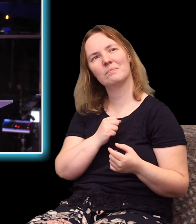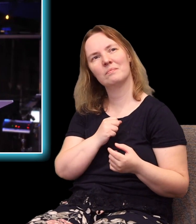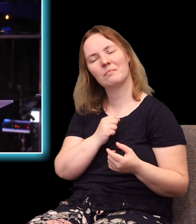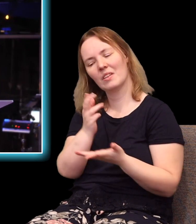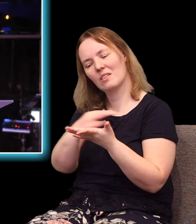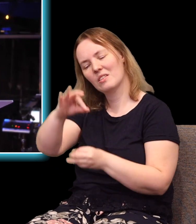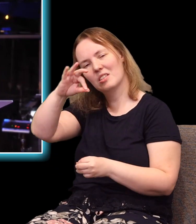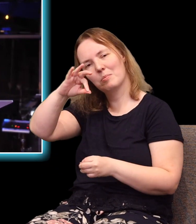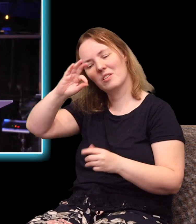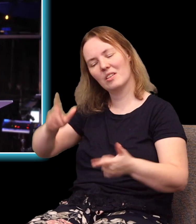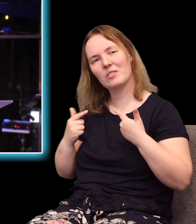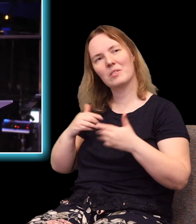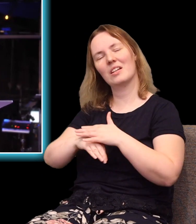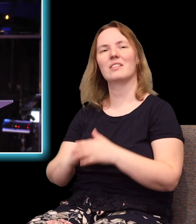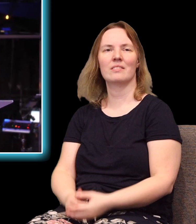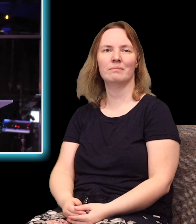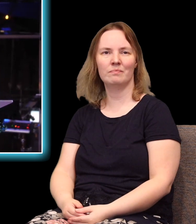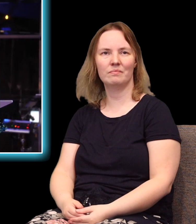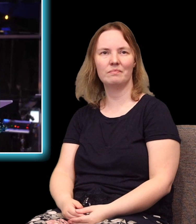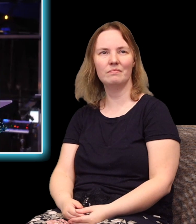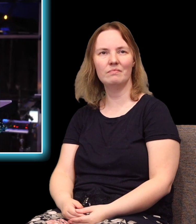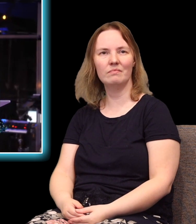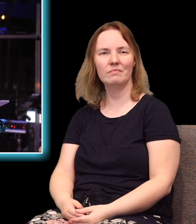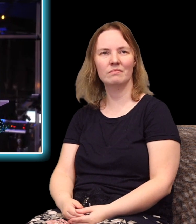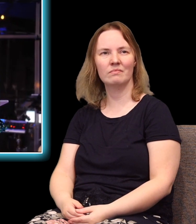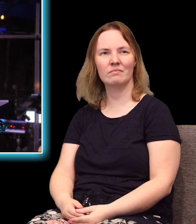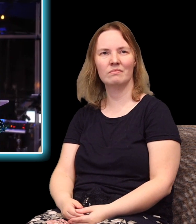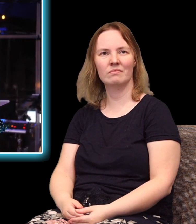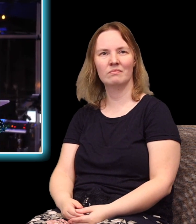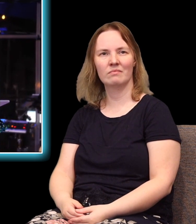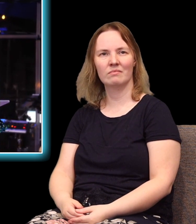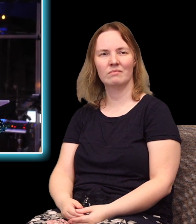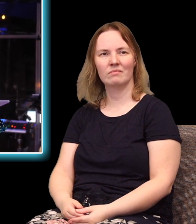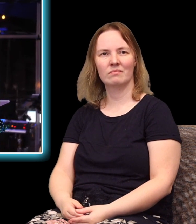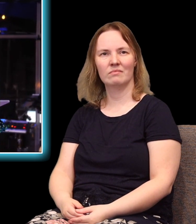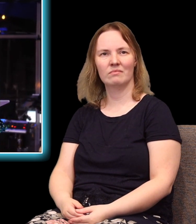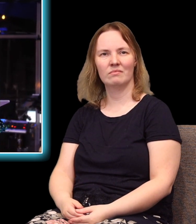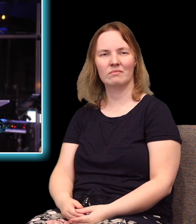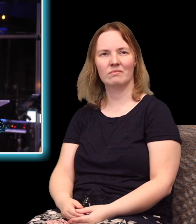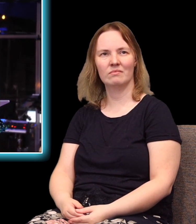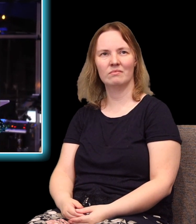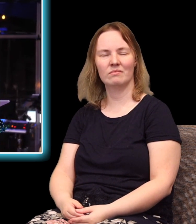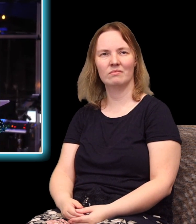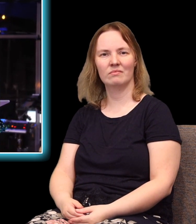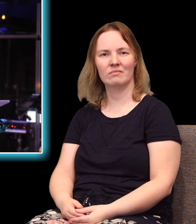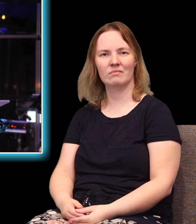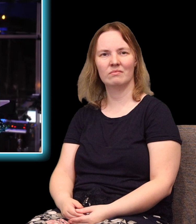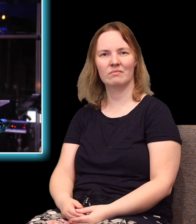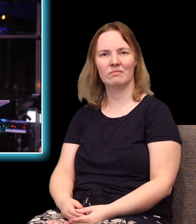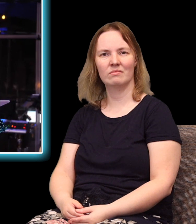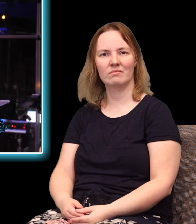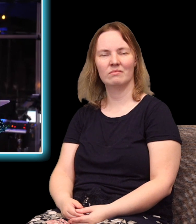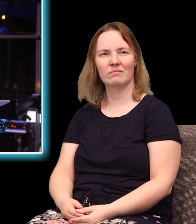through Jesus by the Holy Spirit who lives within us. At last He has set us free. We must always cherish this truth and firmly refuse